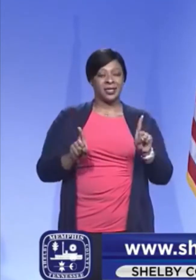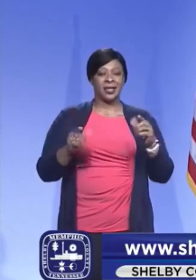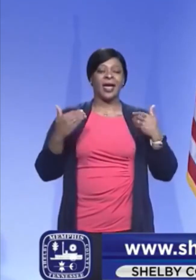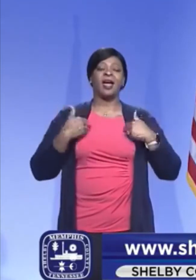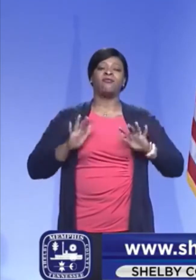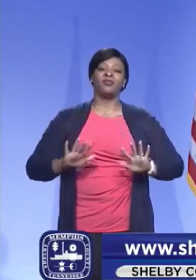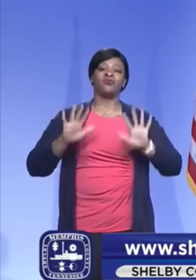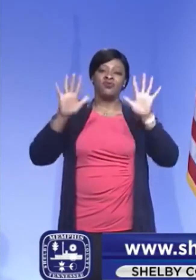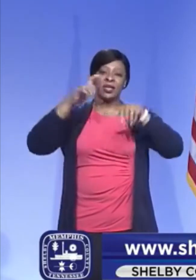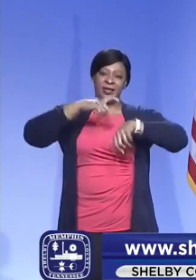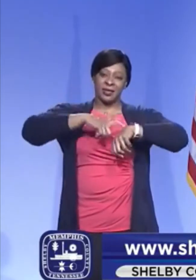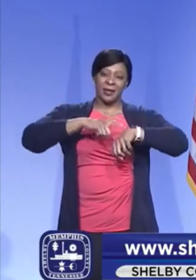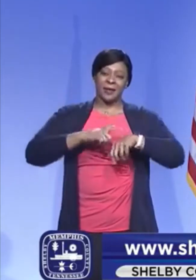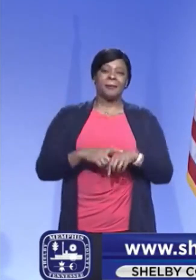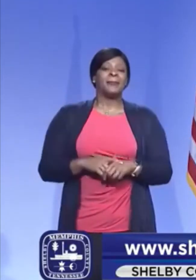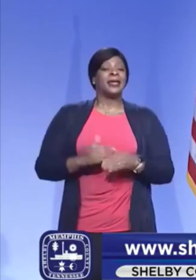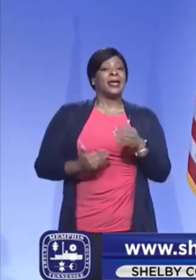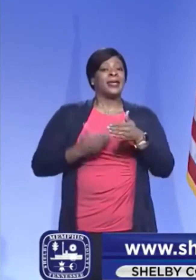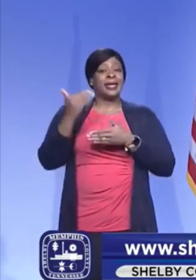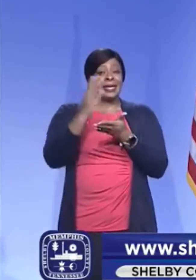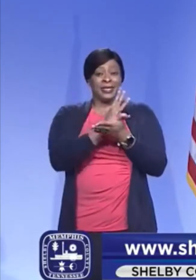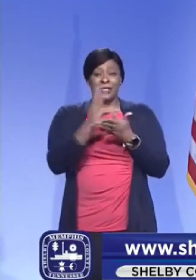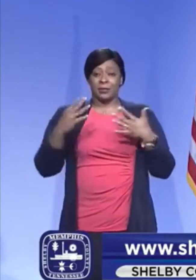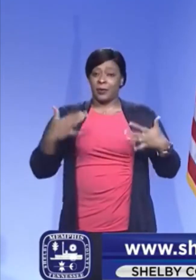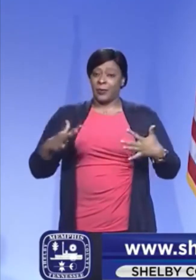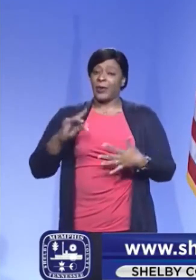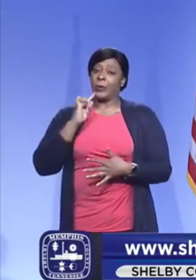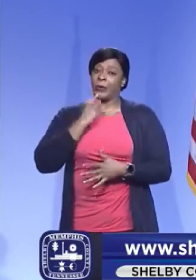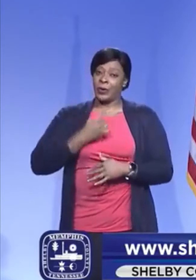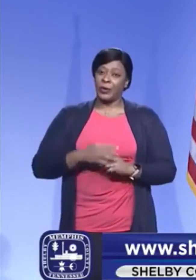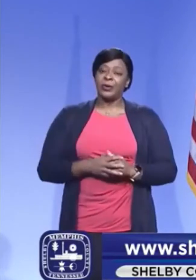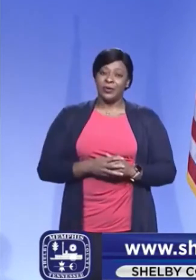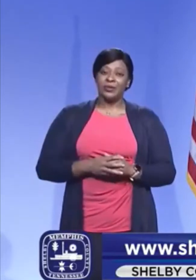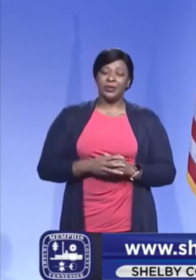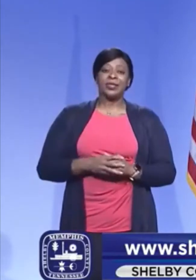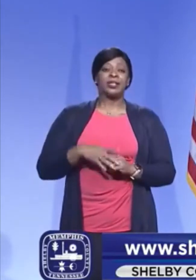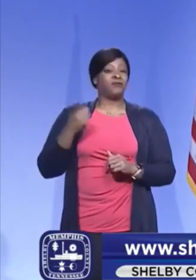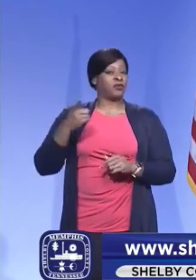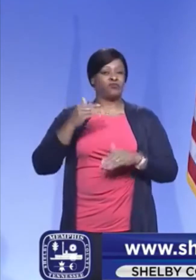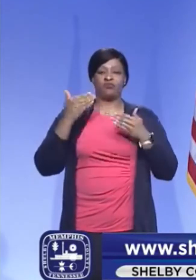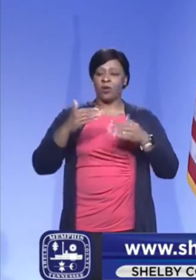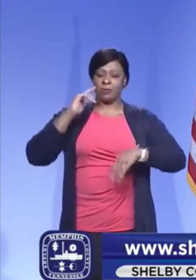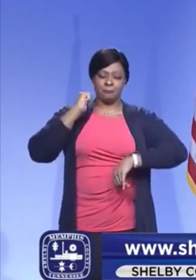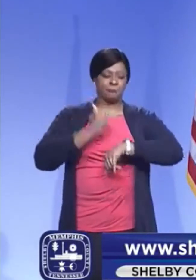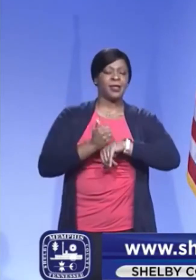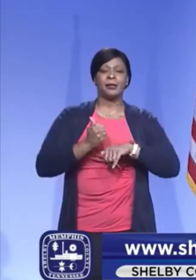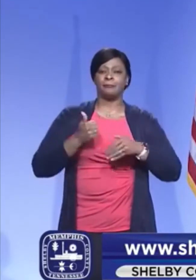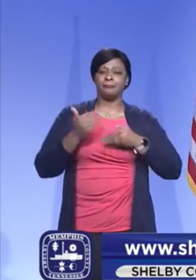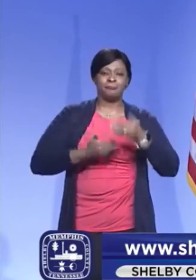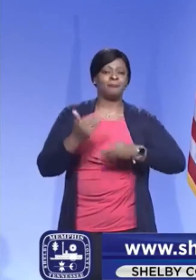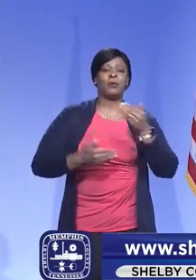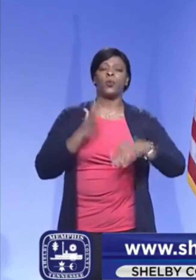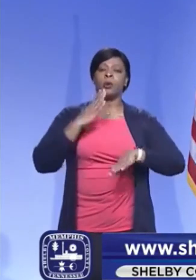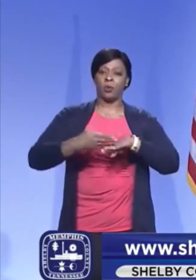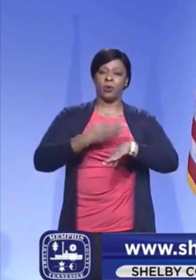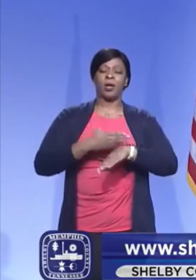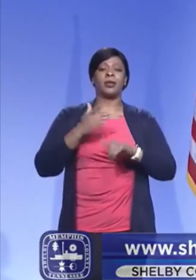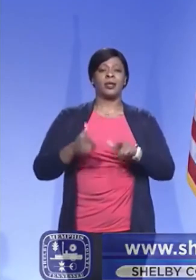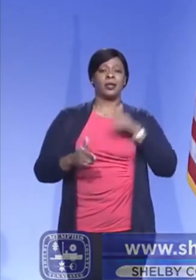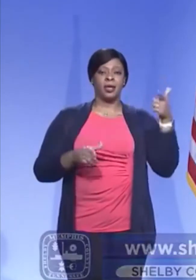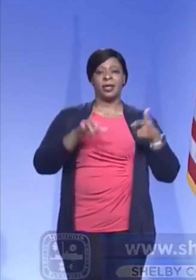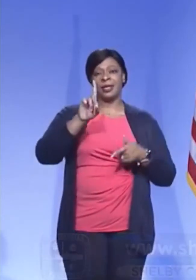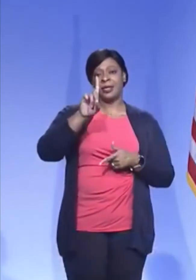time. The next 6 weeks are critical. If we can double down, I know that we're going to make progress. So with that, I'll turn it over to